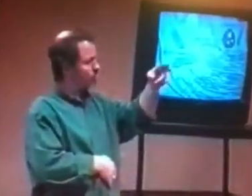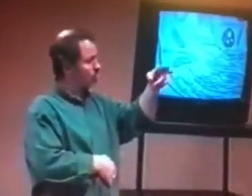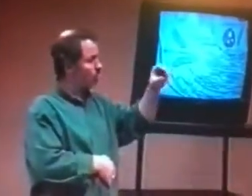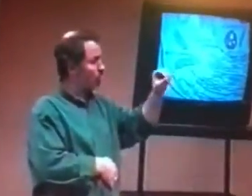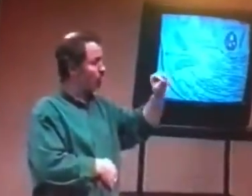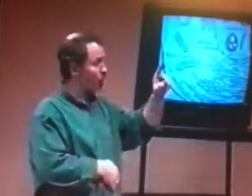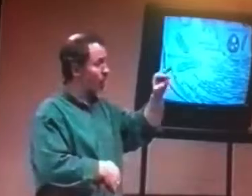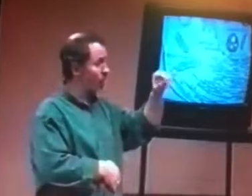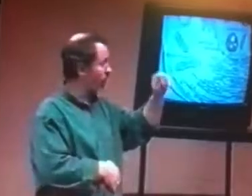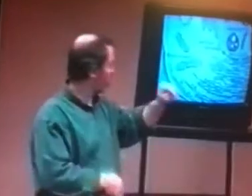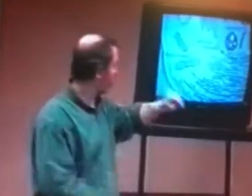Mitochondrium.